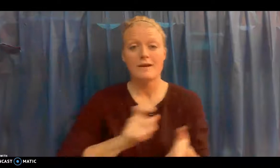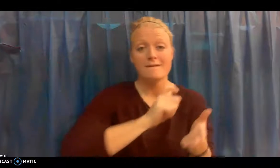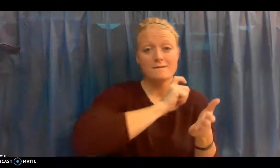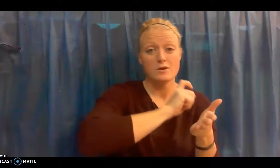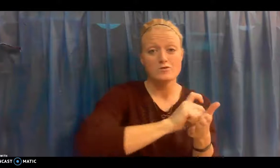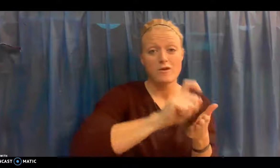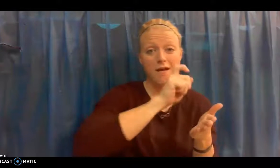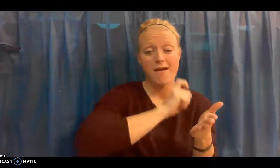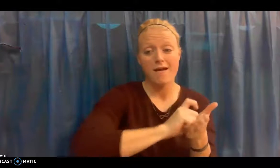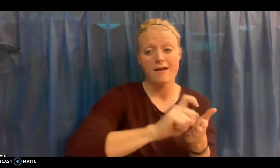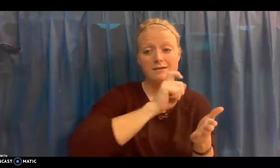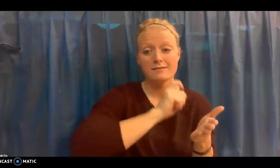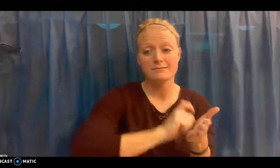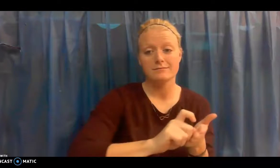W is for write.